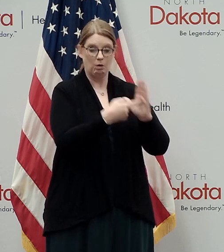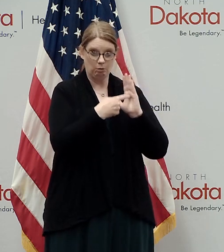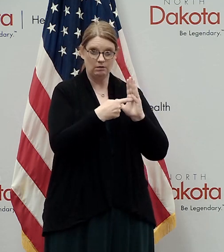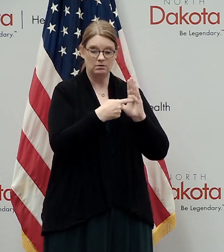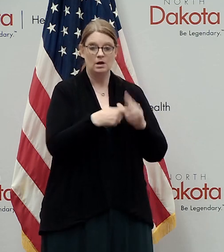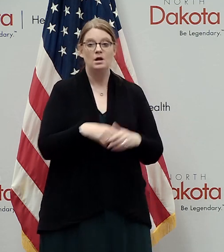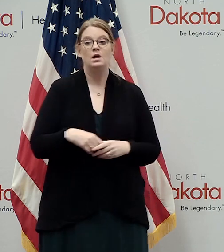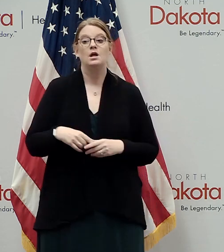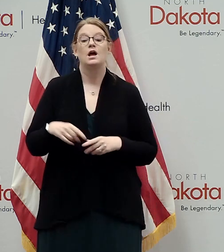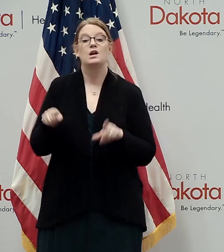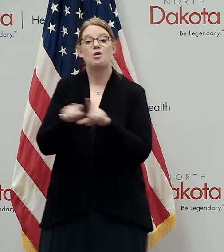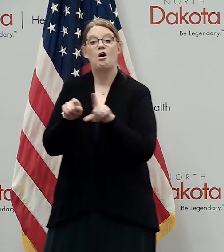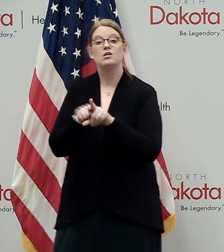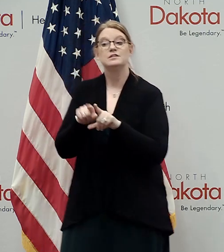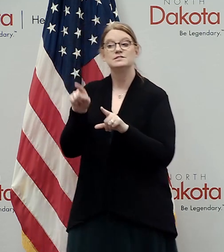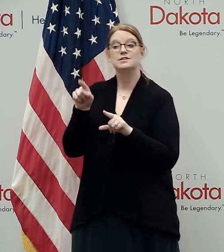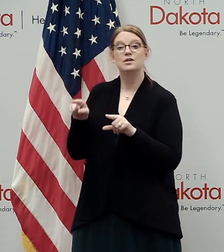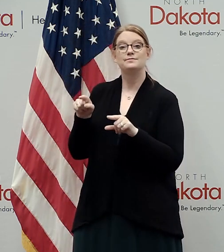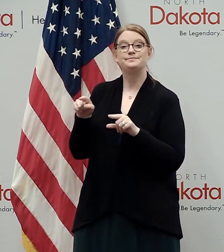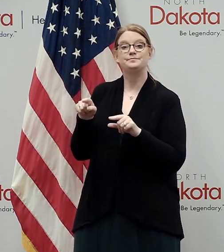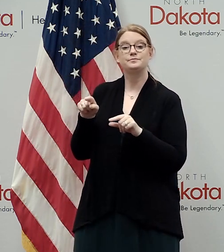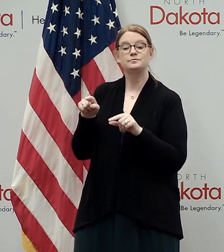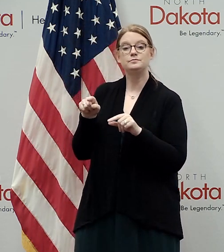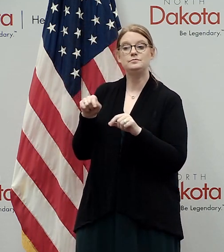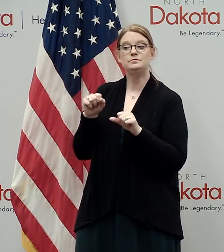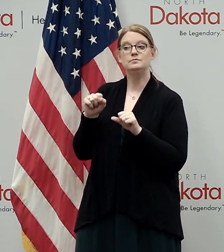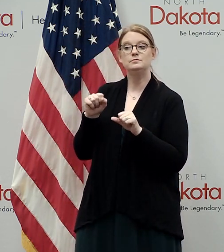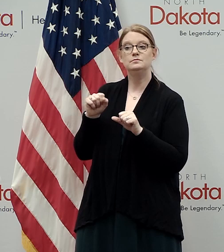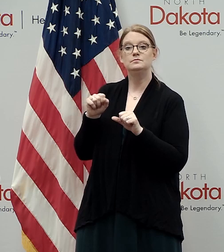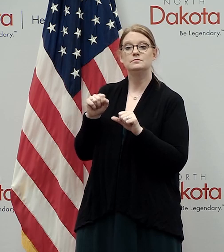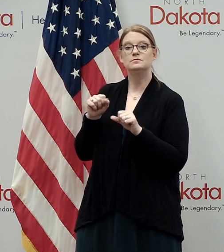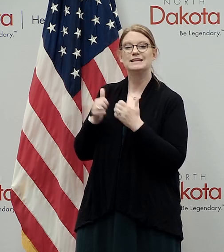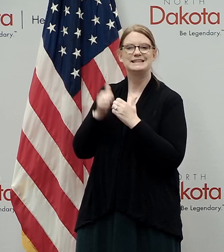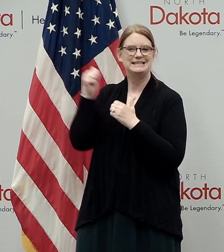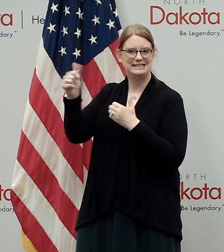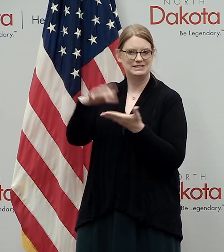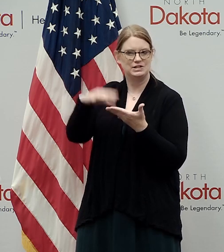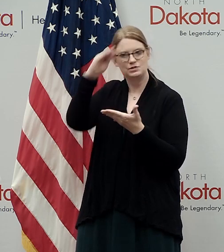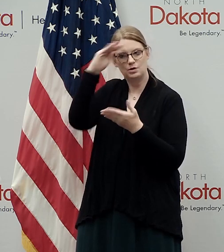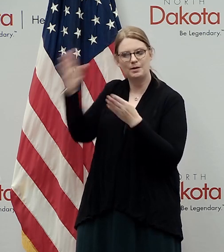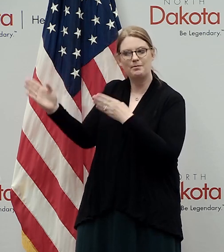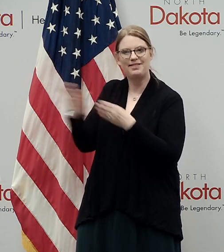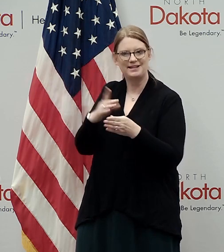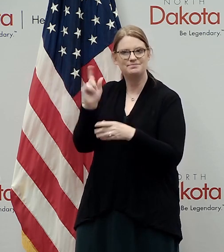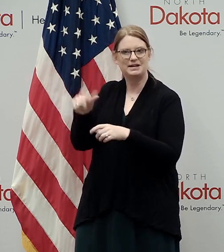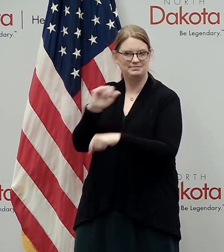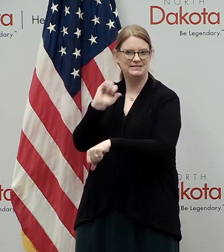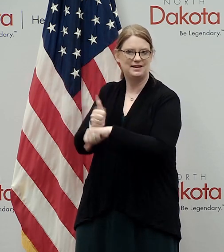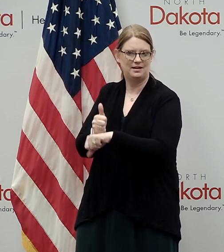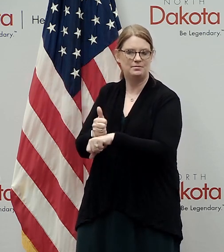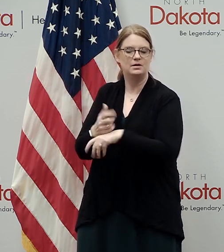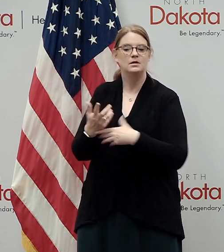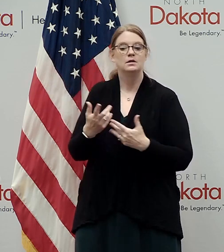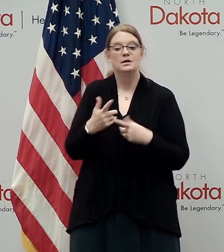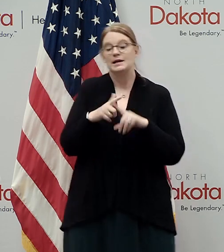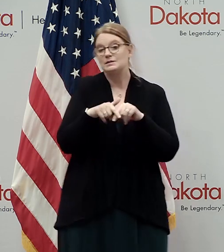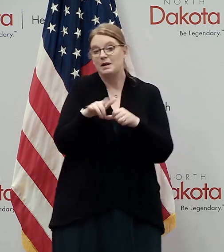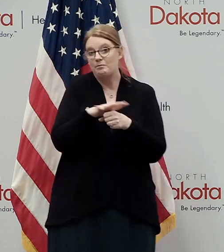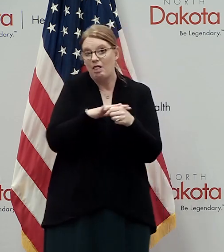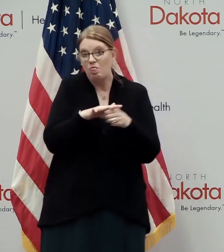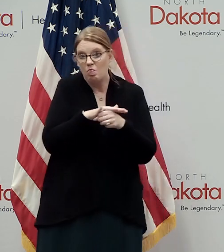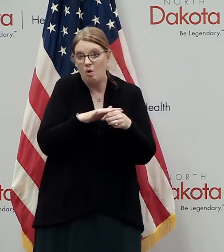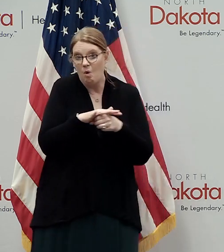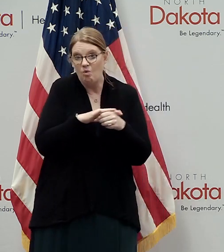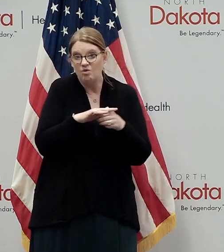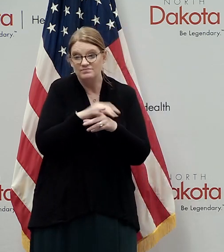is also going to be the distance learning plans. Depending on local conditions, instruction may